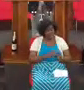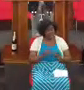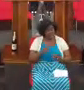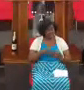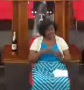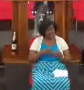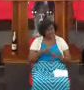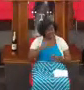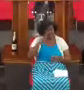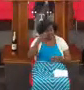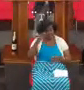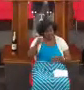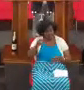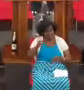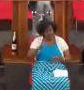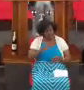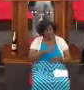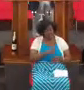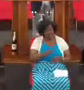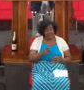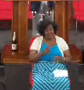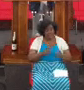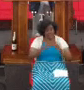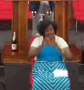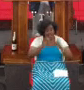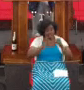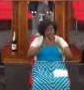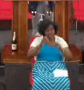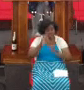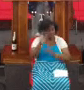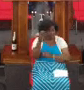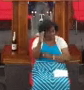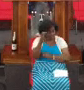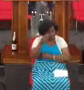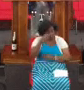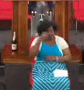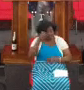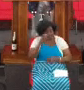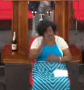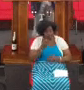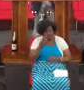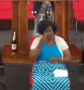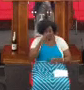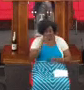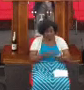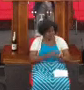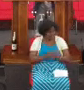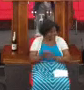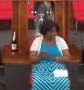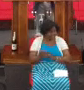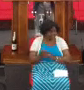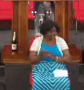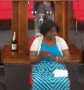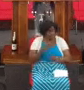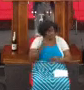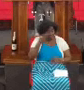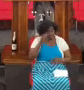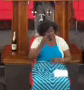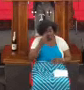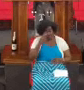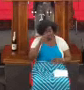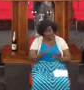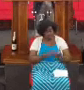told Zacchaeus, Zacchaeus climbed up in the tree because he wanted to see Jesus. When he climbed up in the tree because he wanted to see